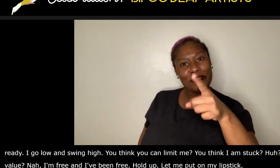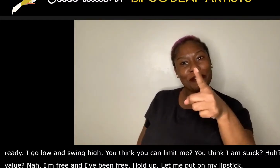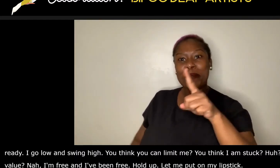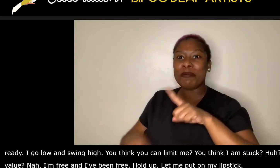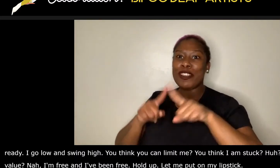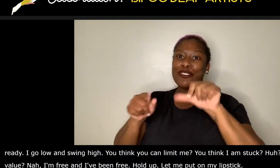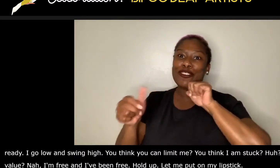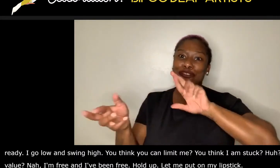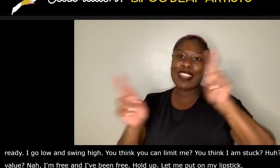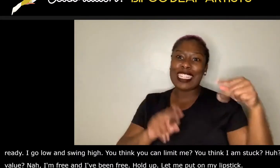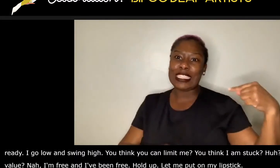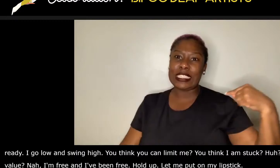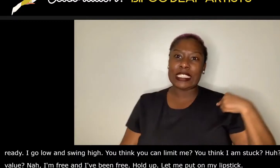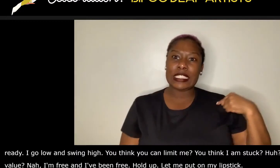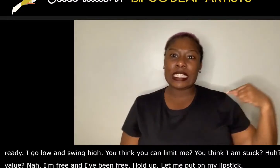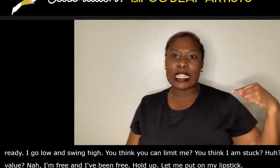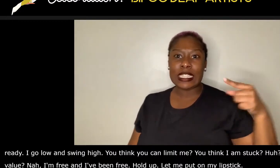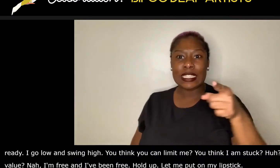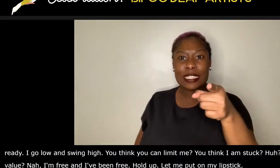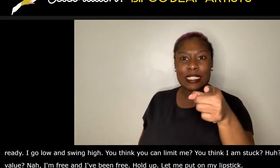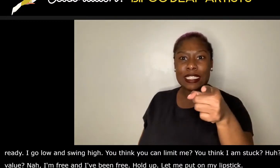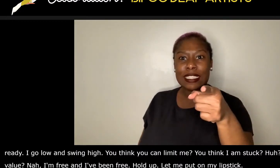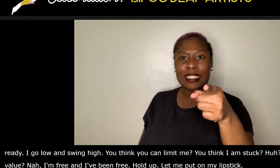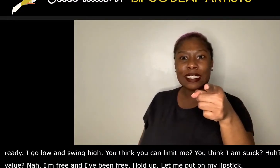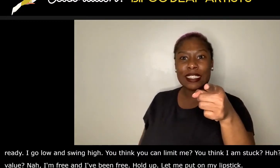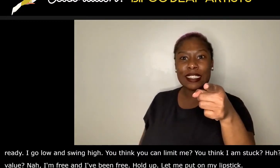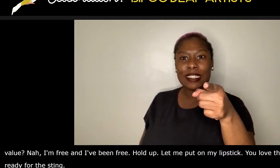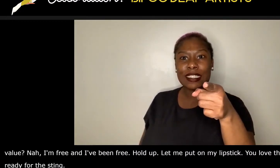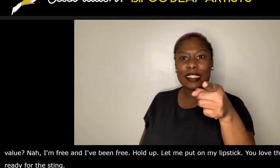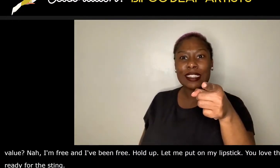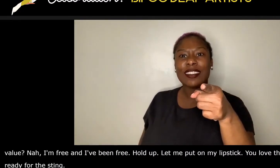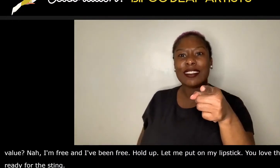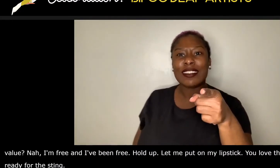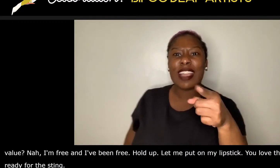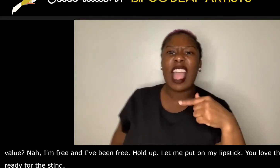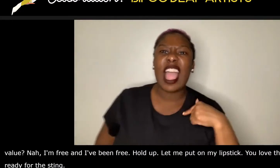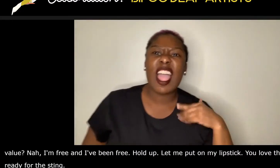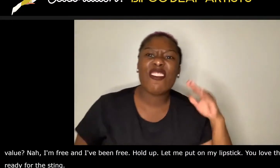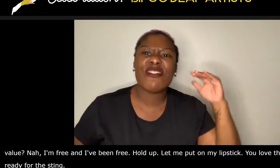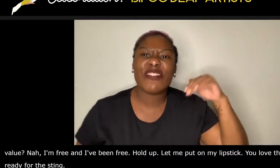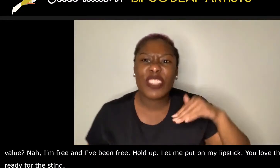You love the beehive, but you're not ready for the sting.